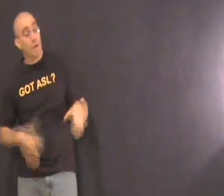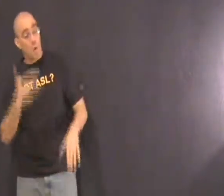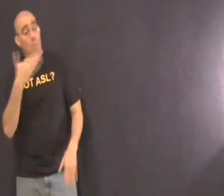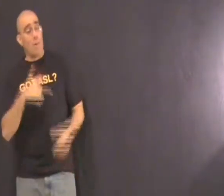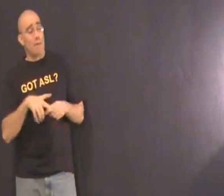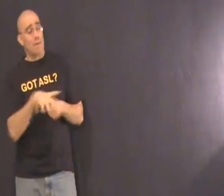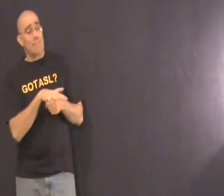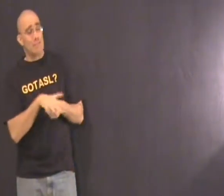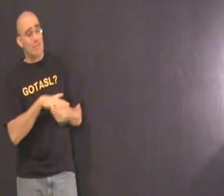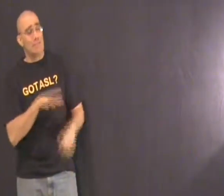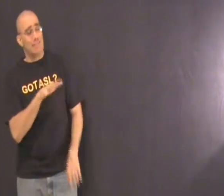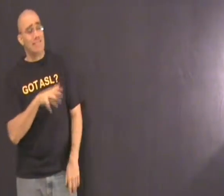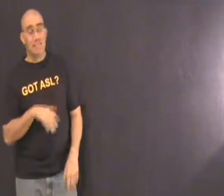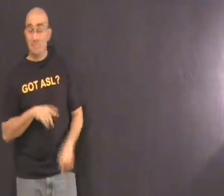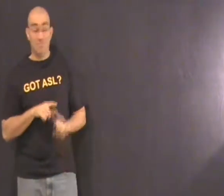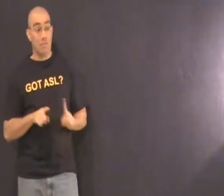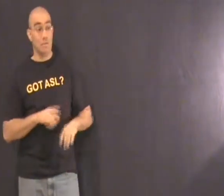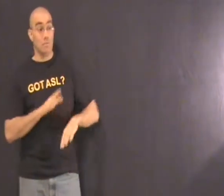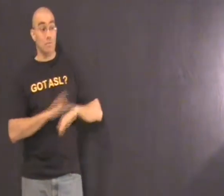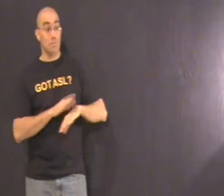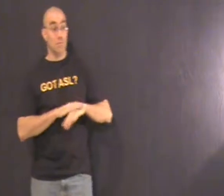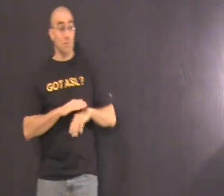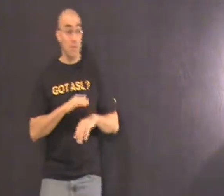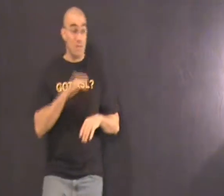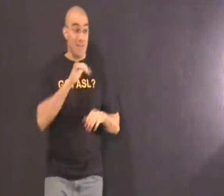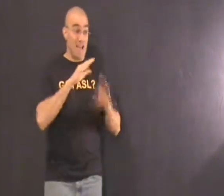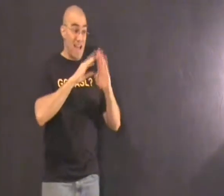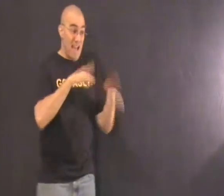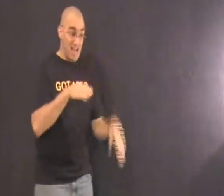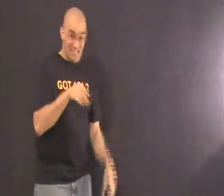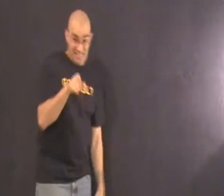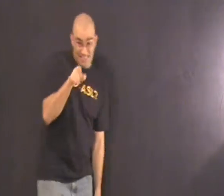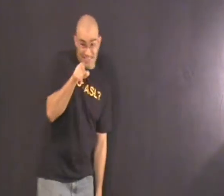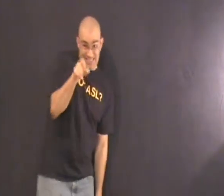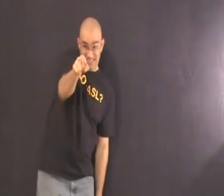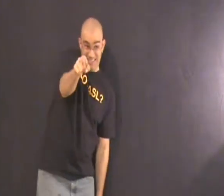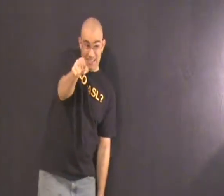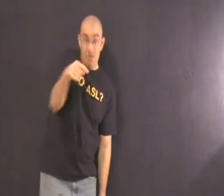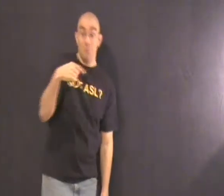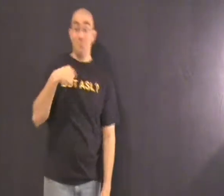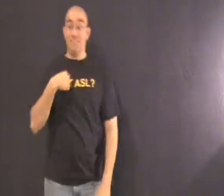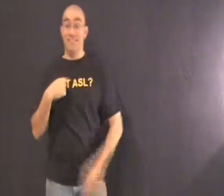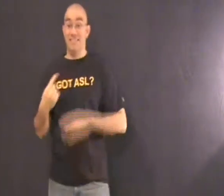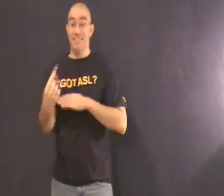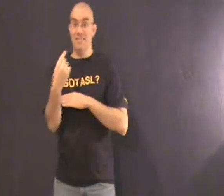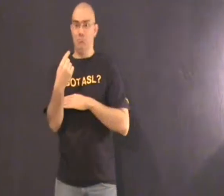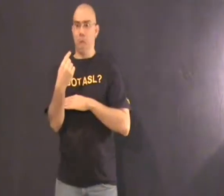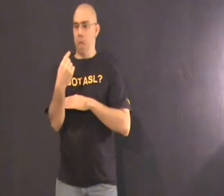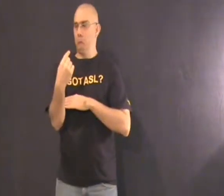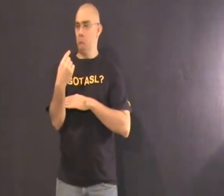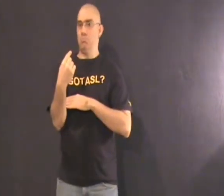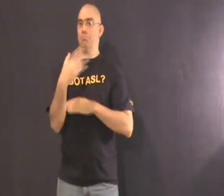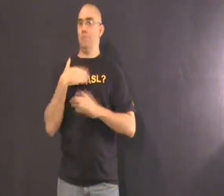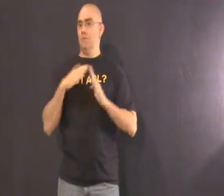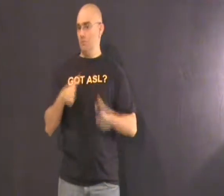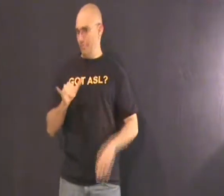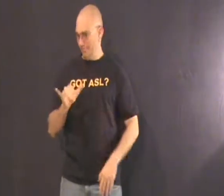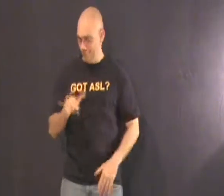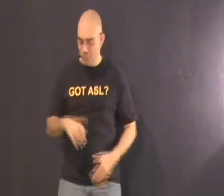fists with them and say, "Well, welcome to the neighborhood, but I gotta warn you about this house over there. You see that one?" And of course, they'd always